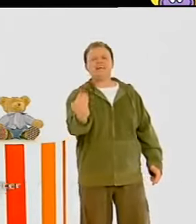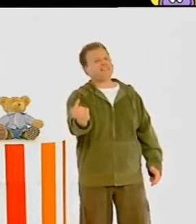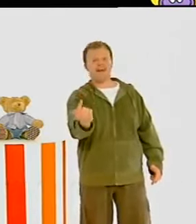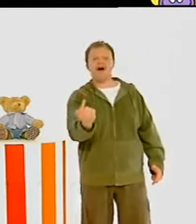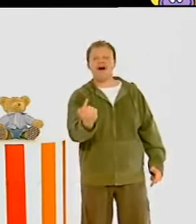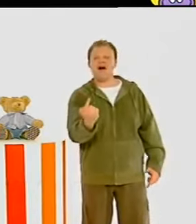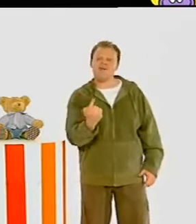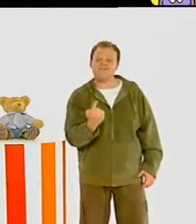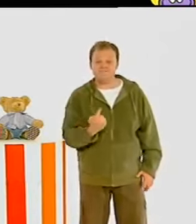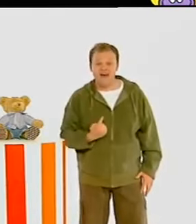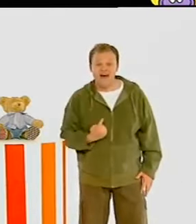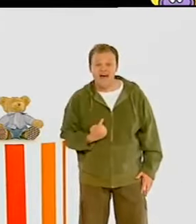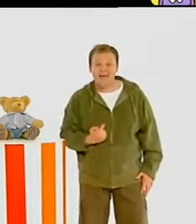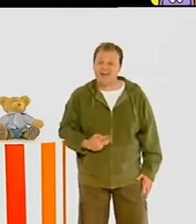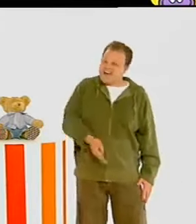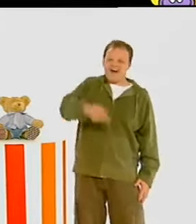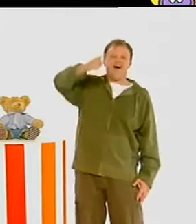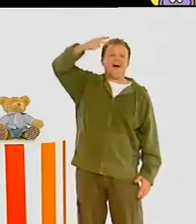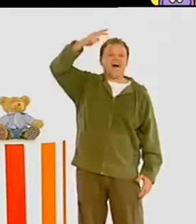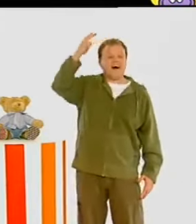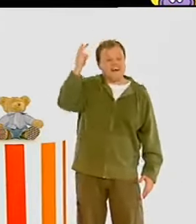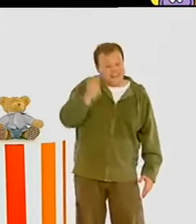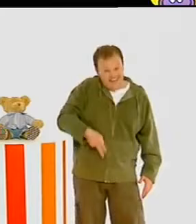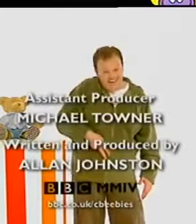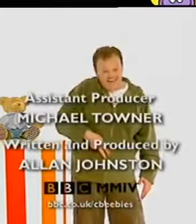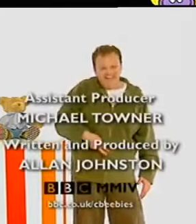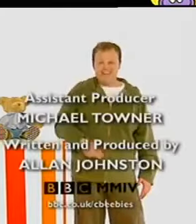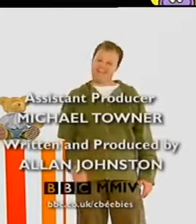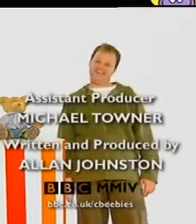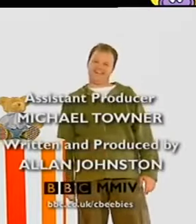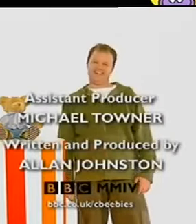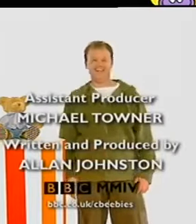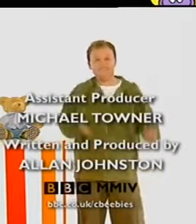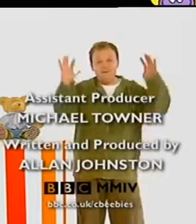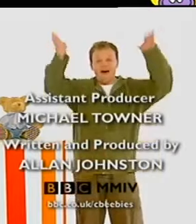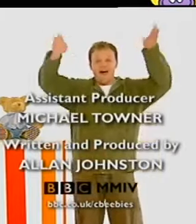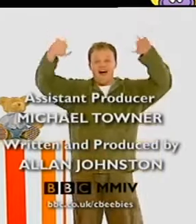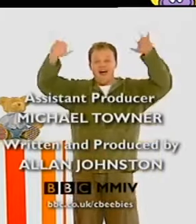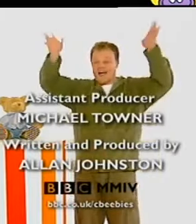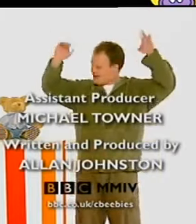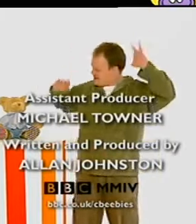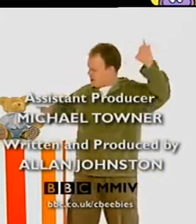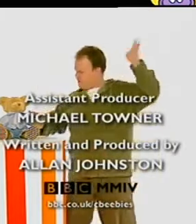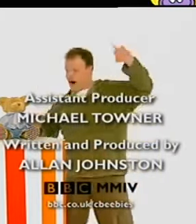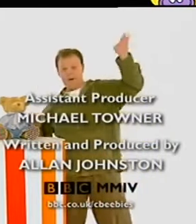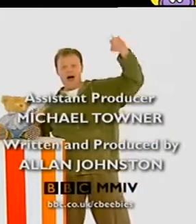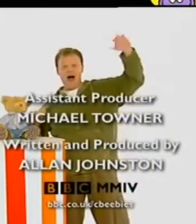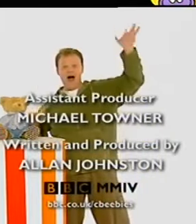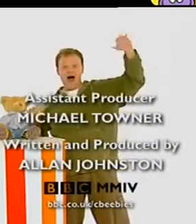Please come back again. Bye-bye.